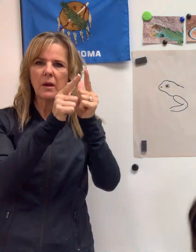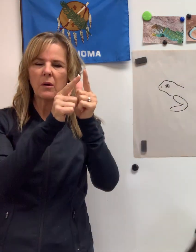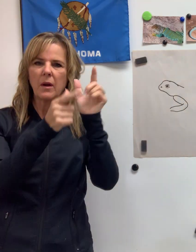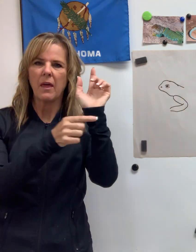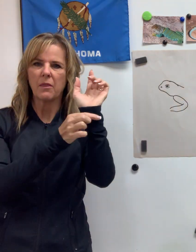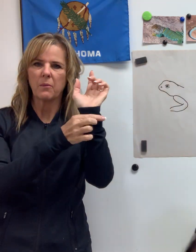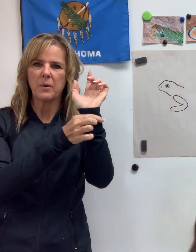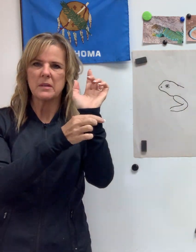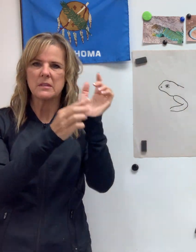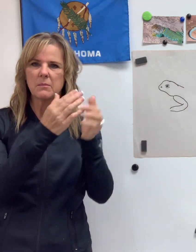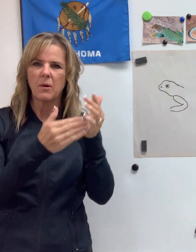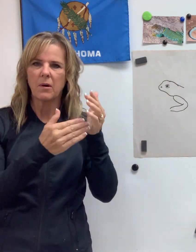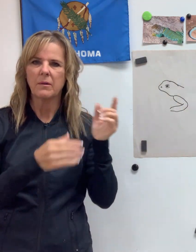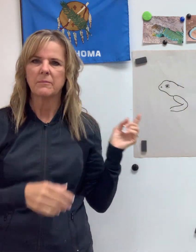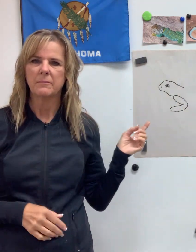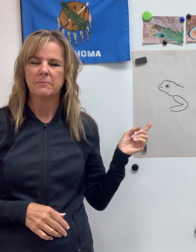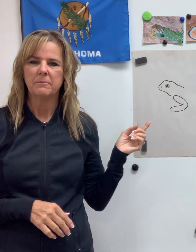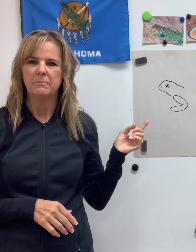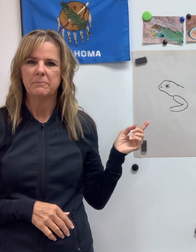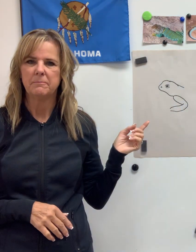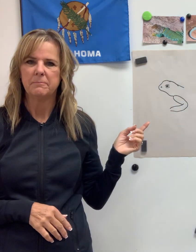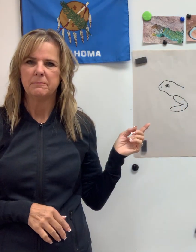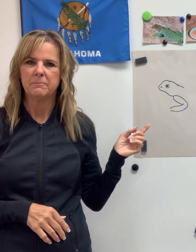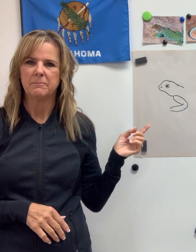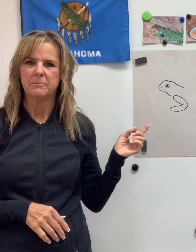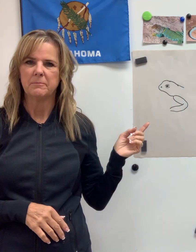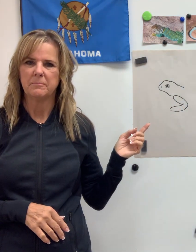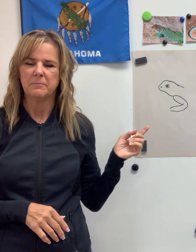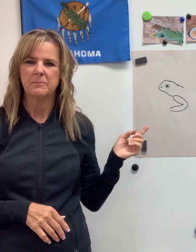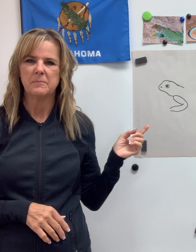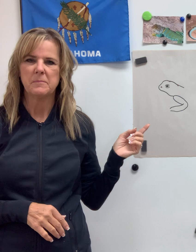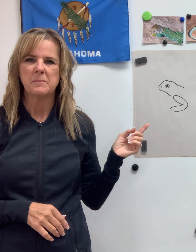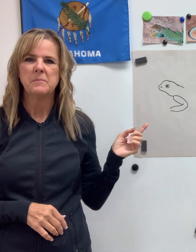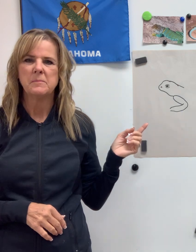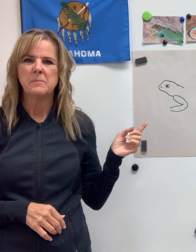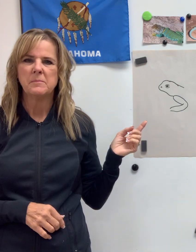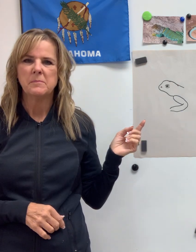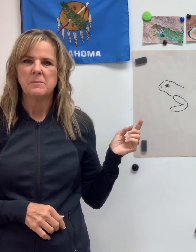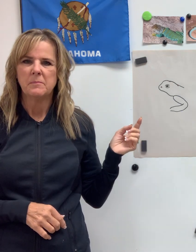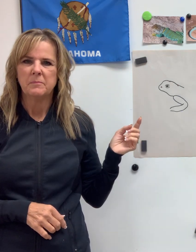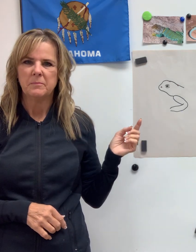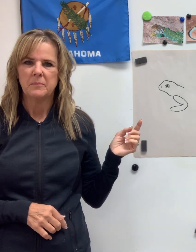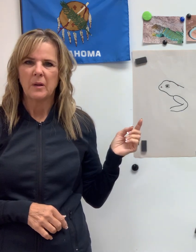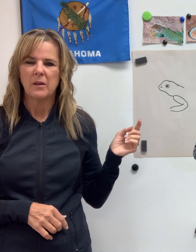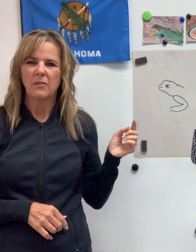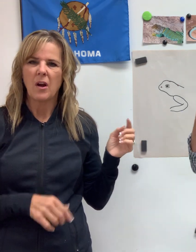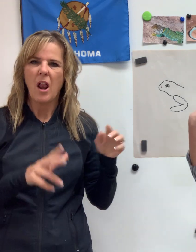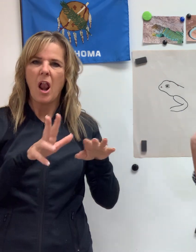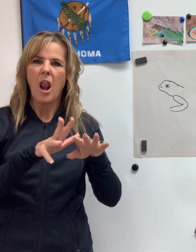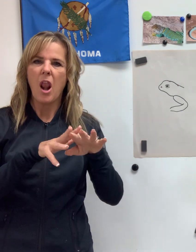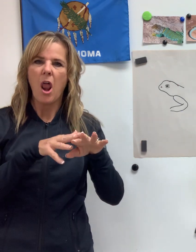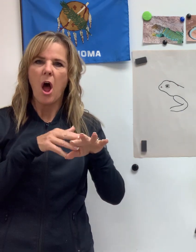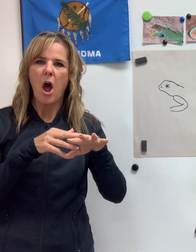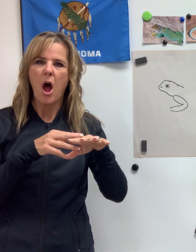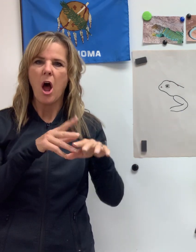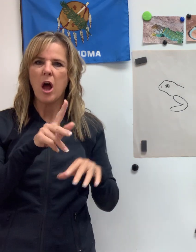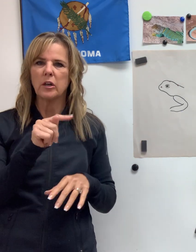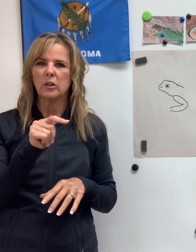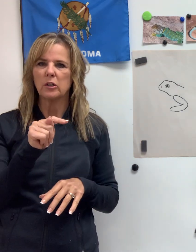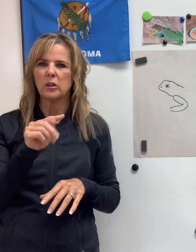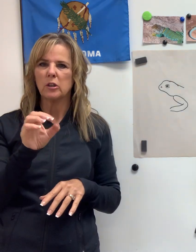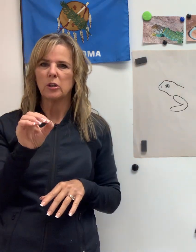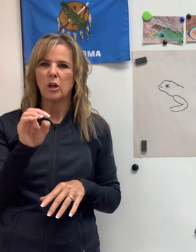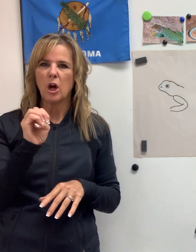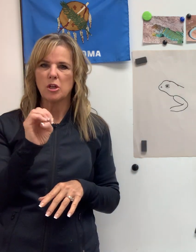okay? So we've got it skinnier at the wrist, and now he's got like very long toes. They're kind of long